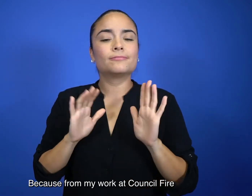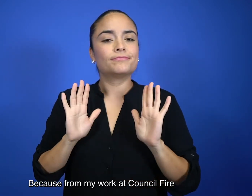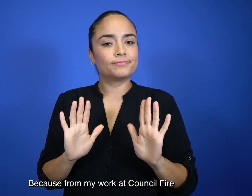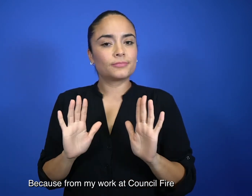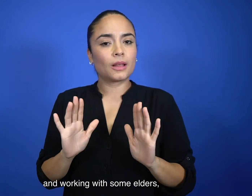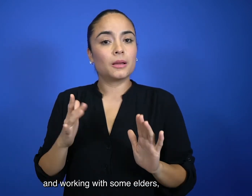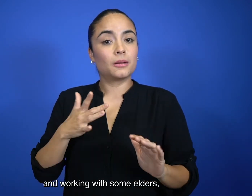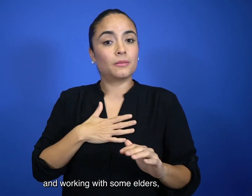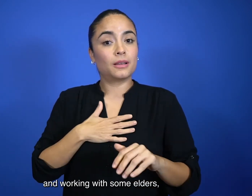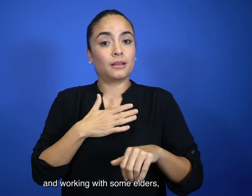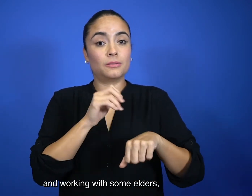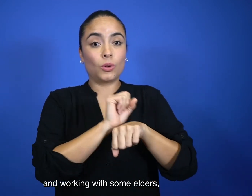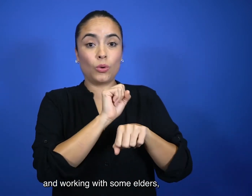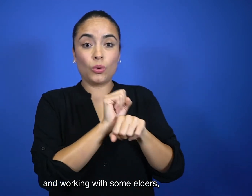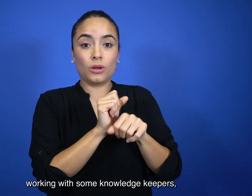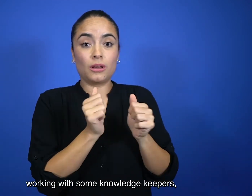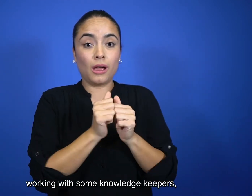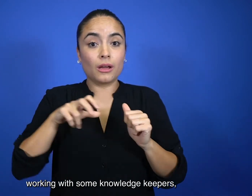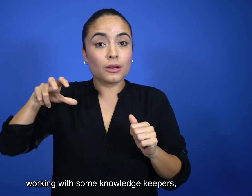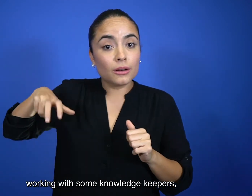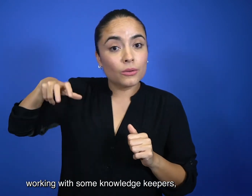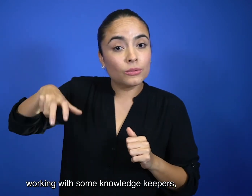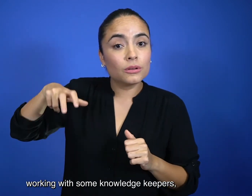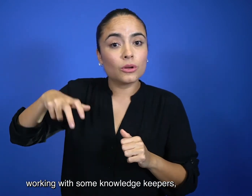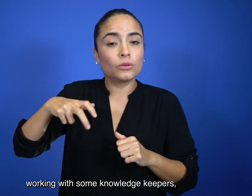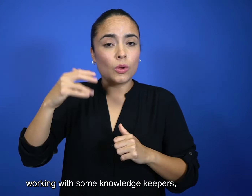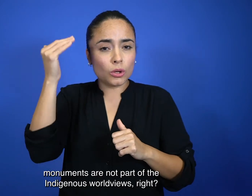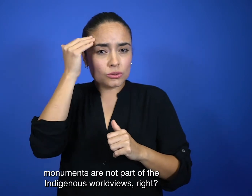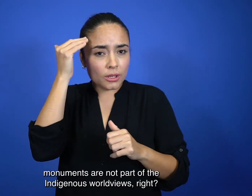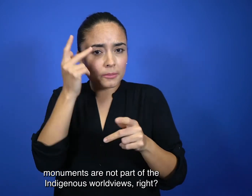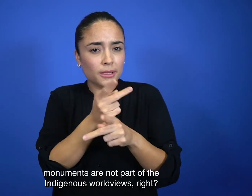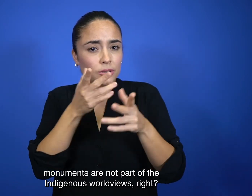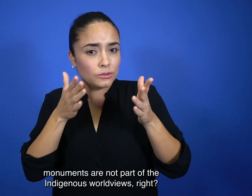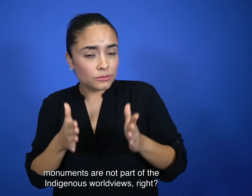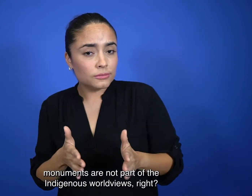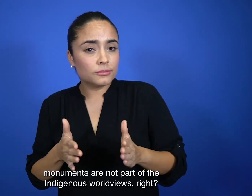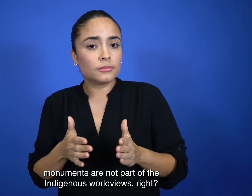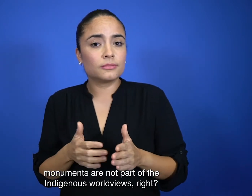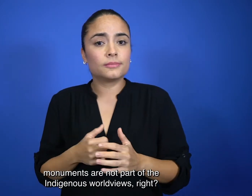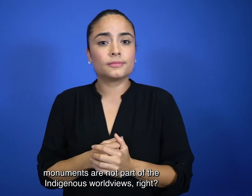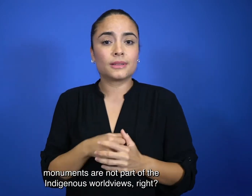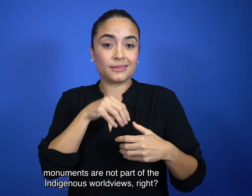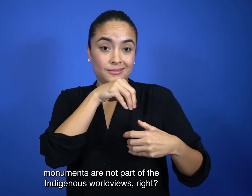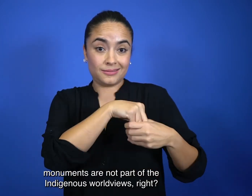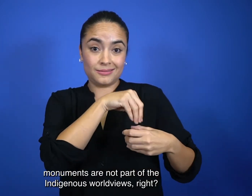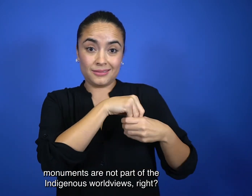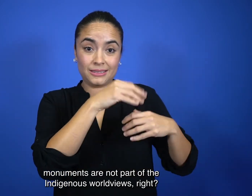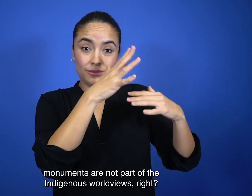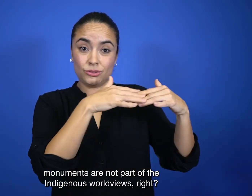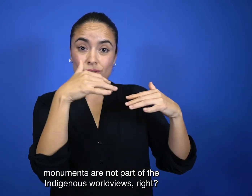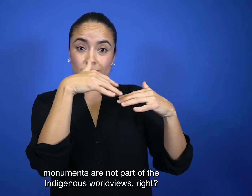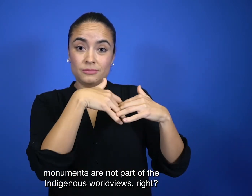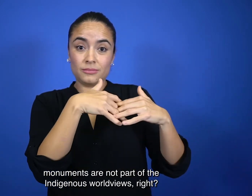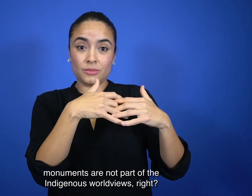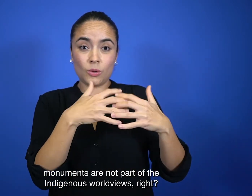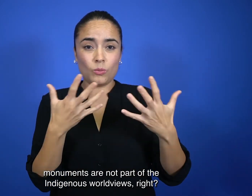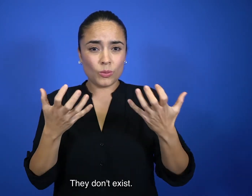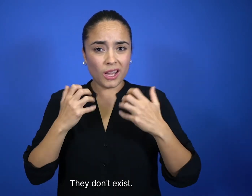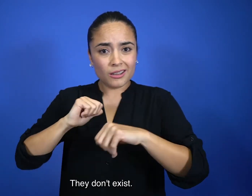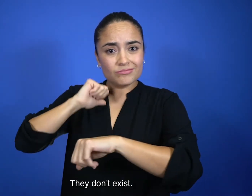Fire and working with some elders, working with some knowledge keepers, monuments are not part of the Indigenous worldviews, right? They don't